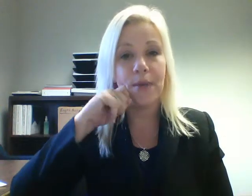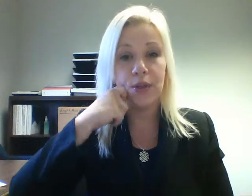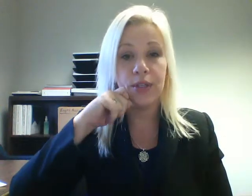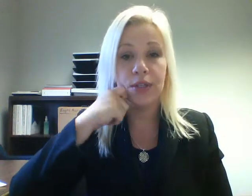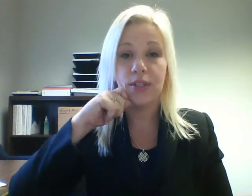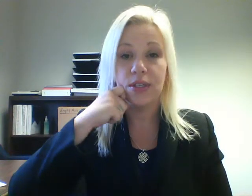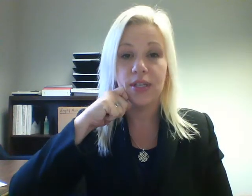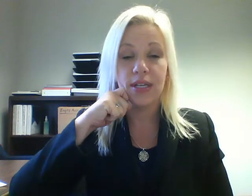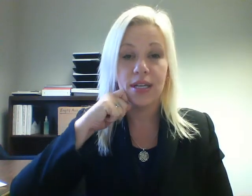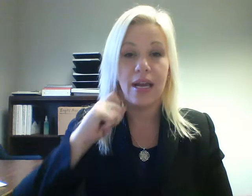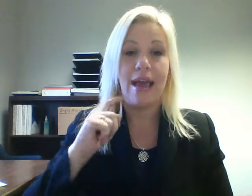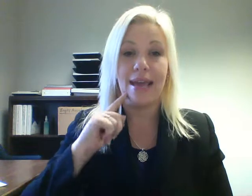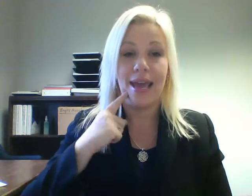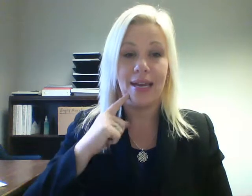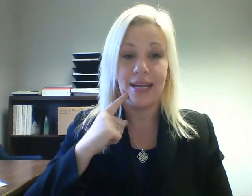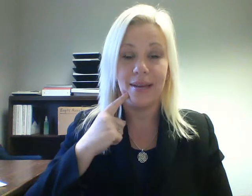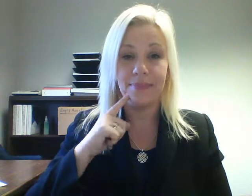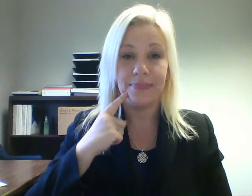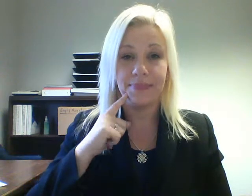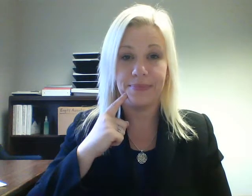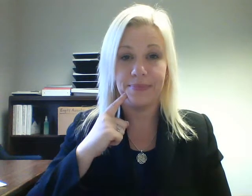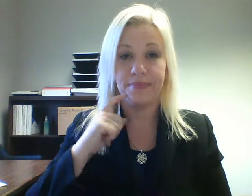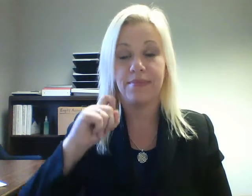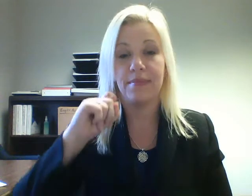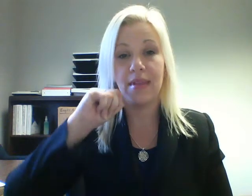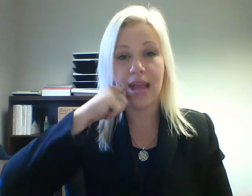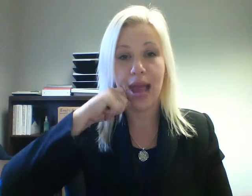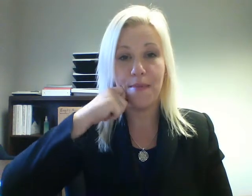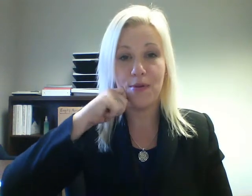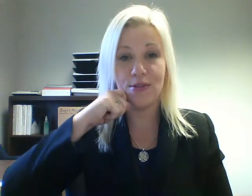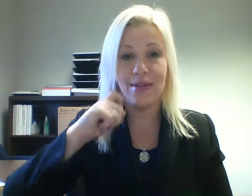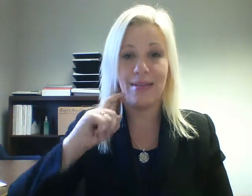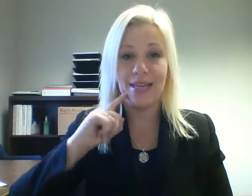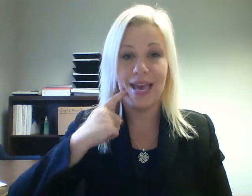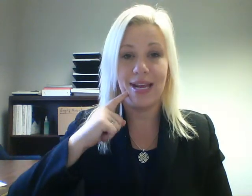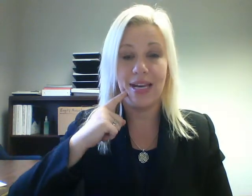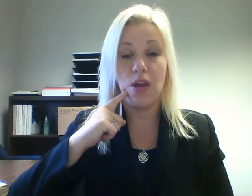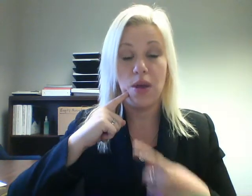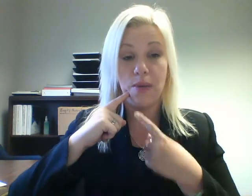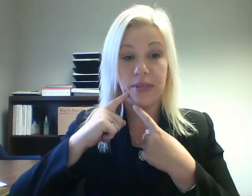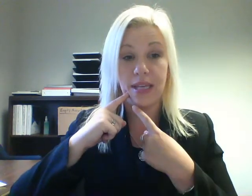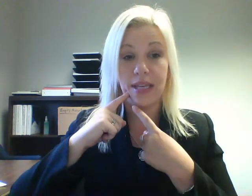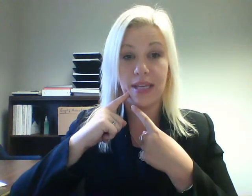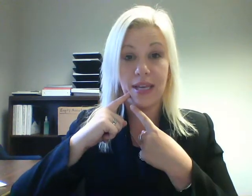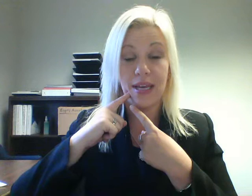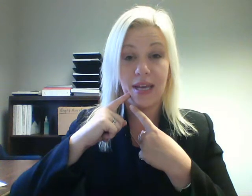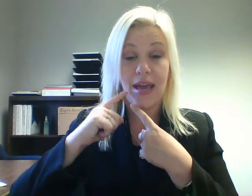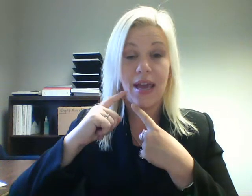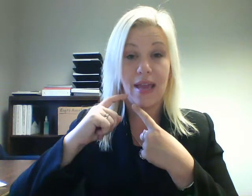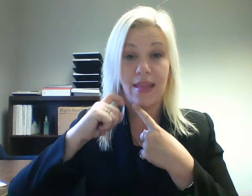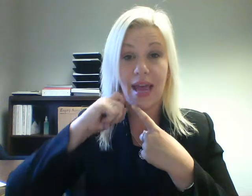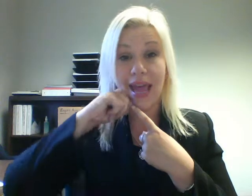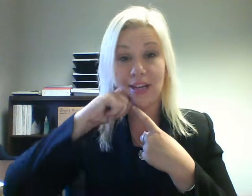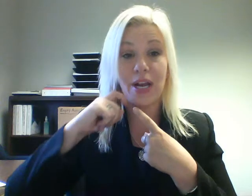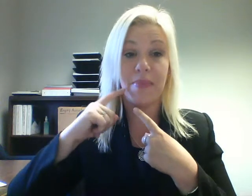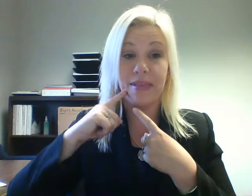apple and candy. Apple, candy. We see that the hand shape is the